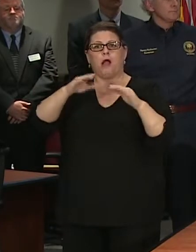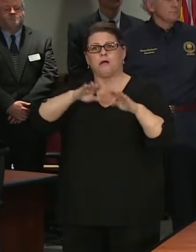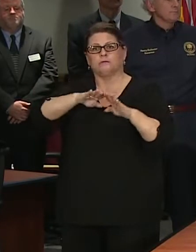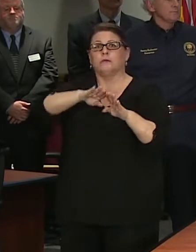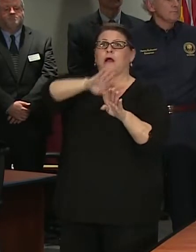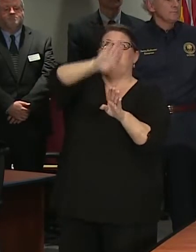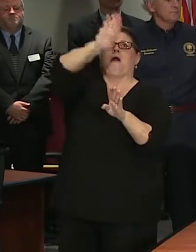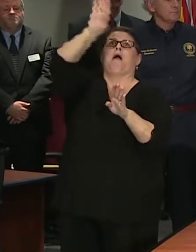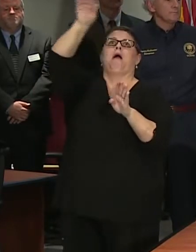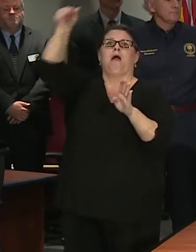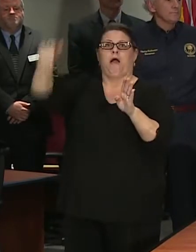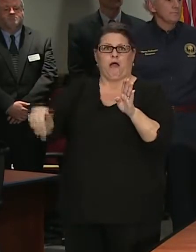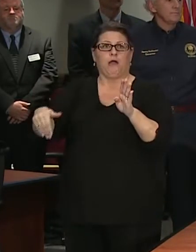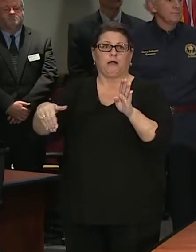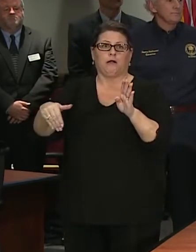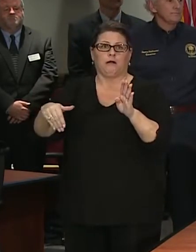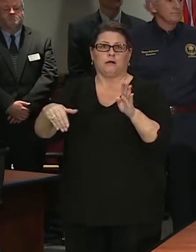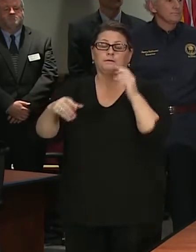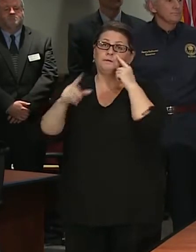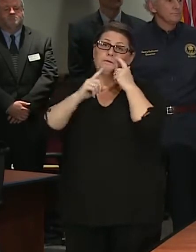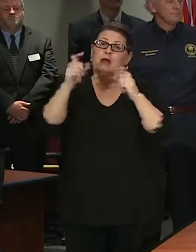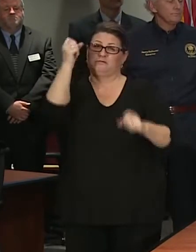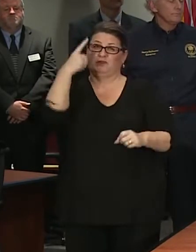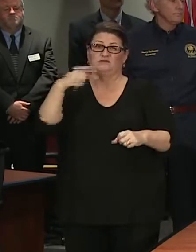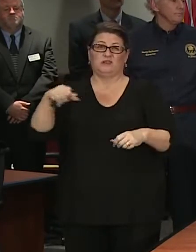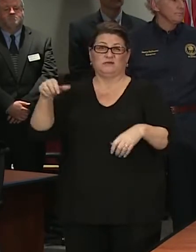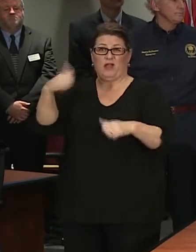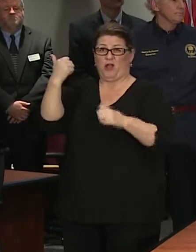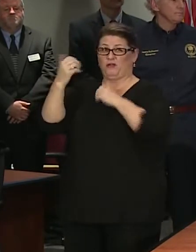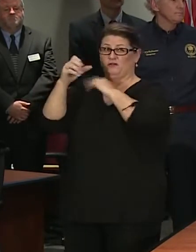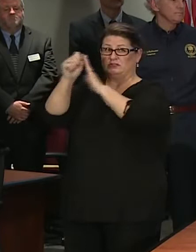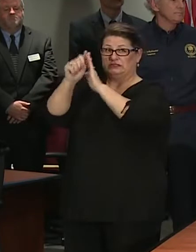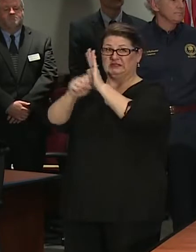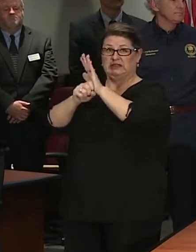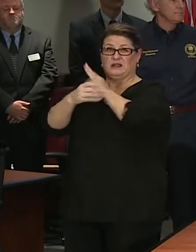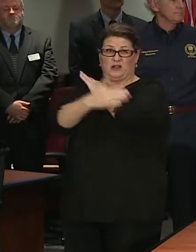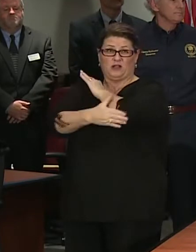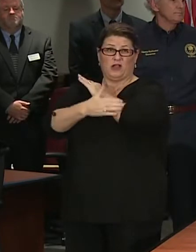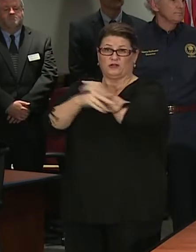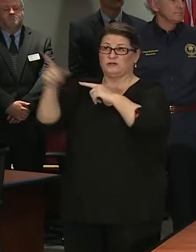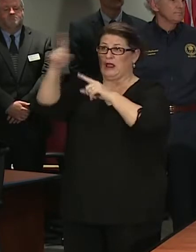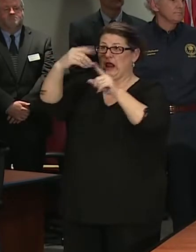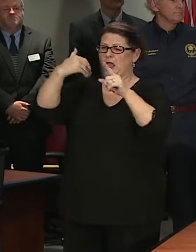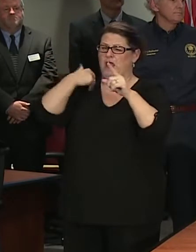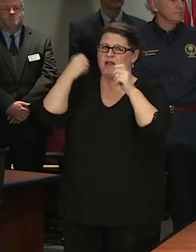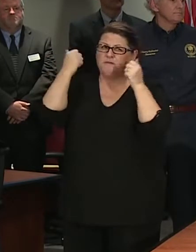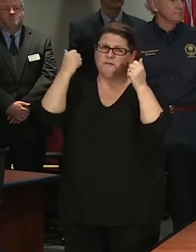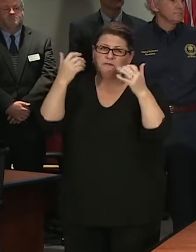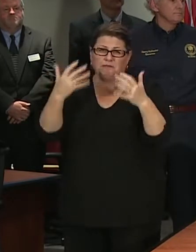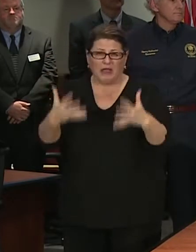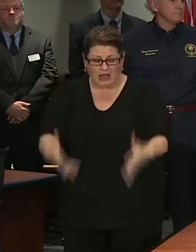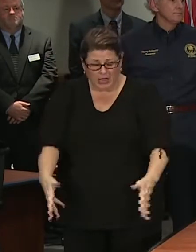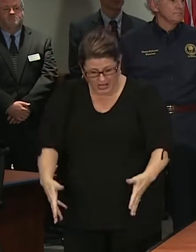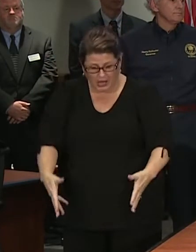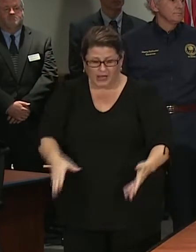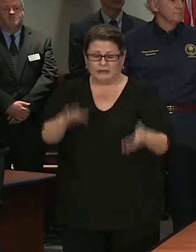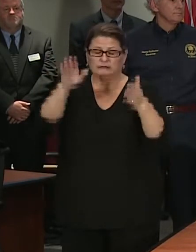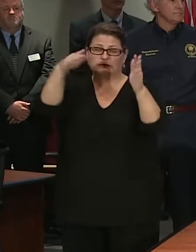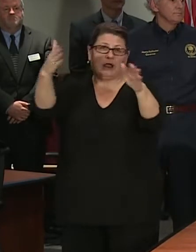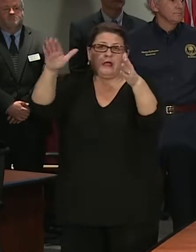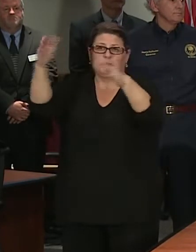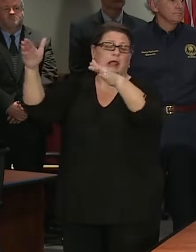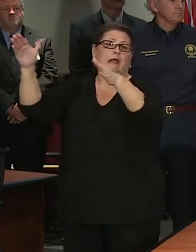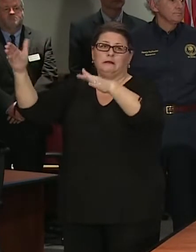these hard-hit areas of the country are continuing to have significant daily mortality, it puts us in the